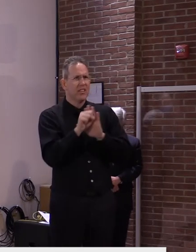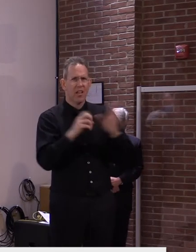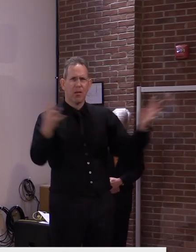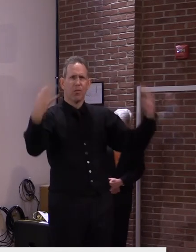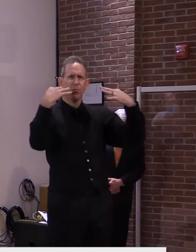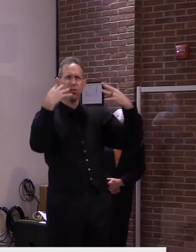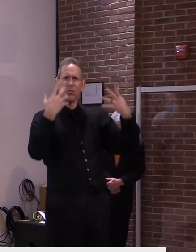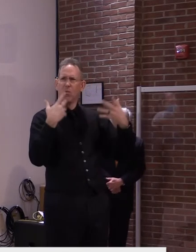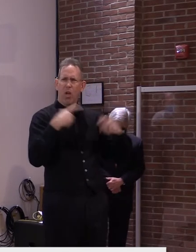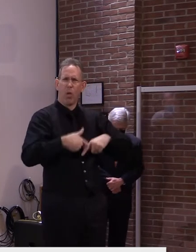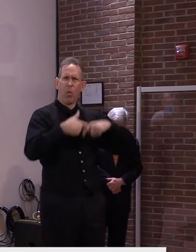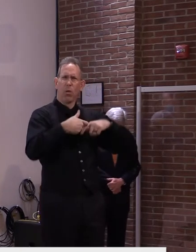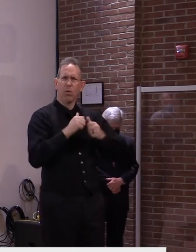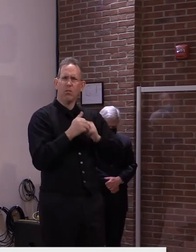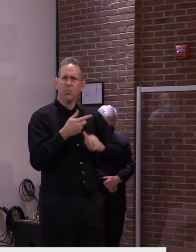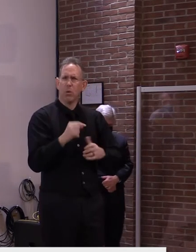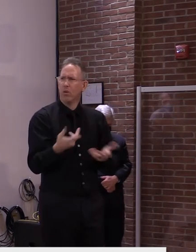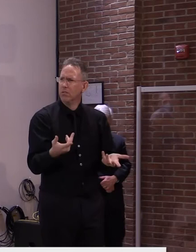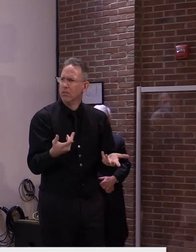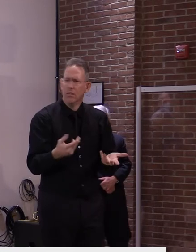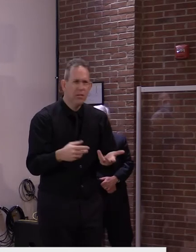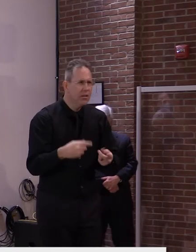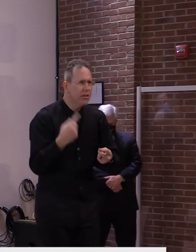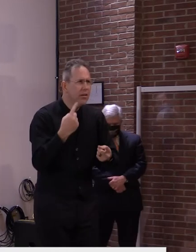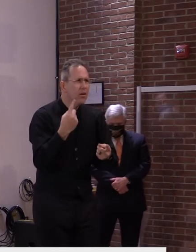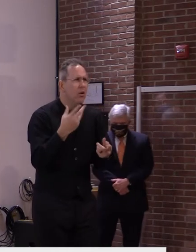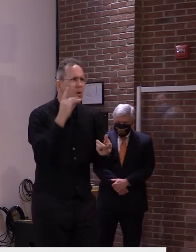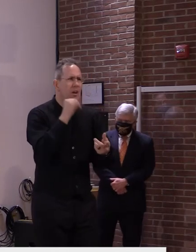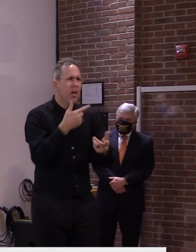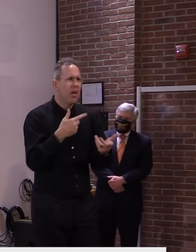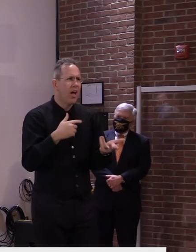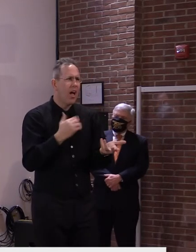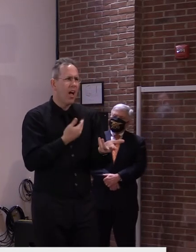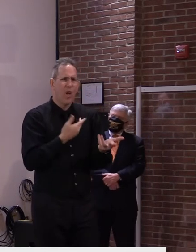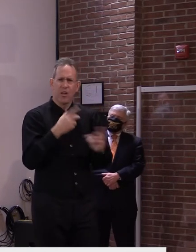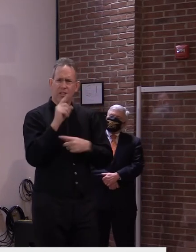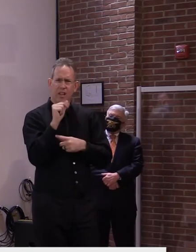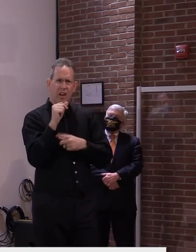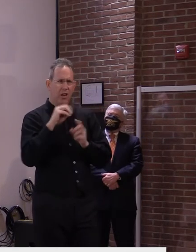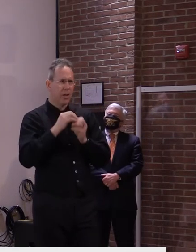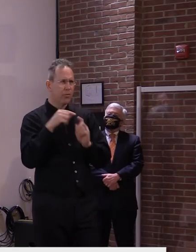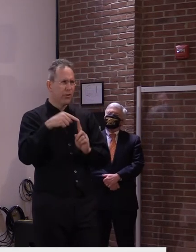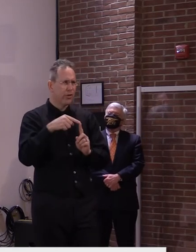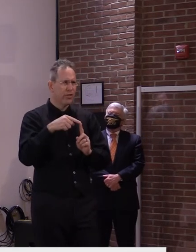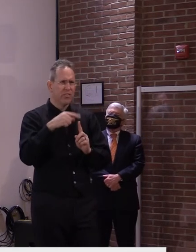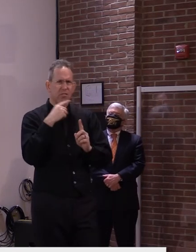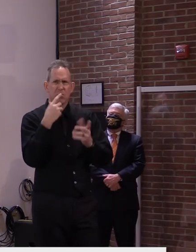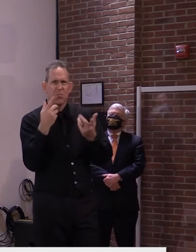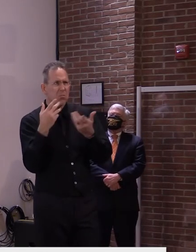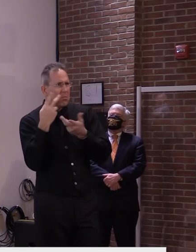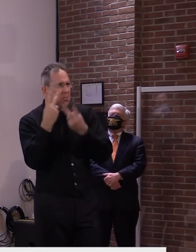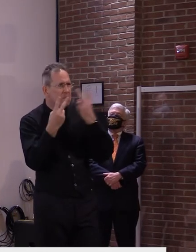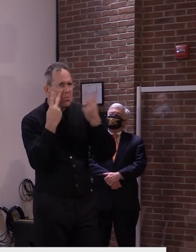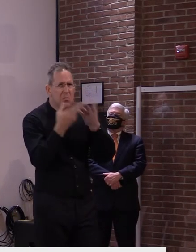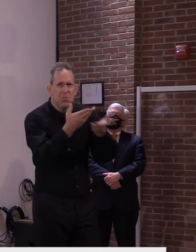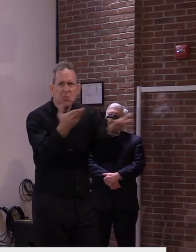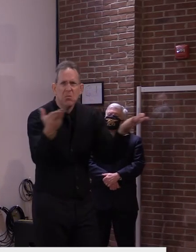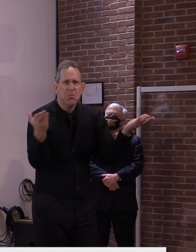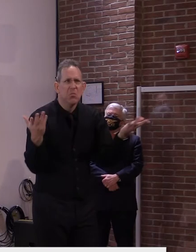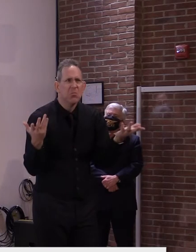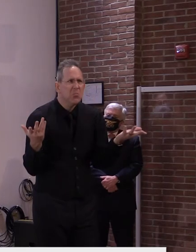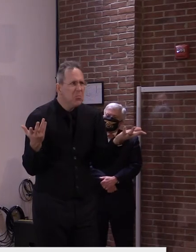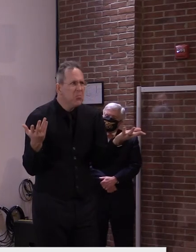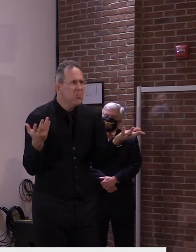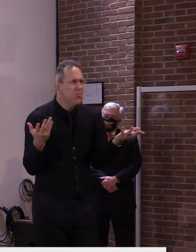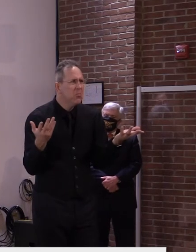your data so much different than everybody else's data that you're not allowed to give these kids the go-ahead and move forward